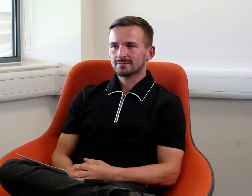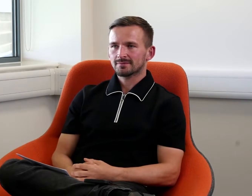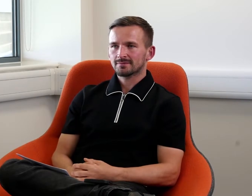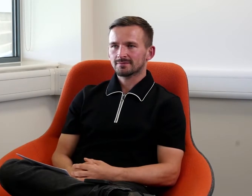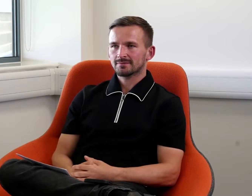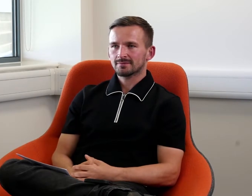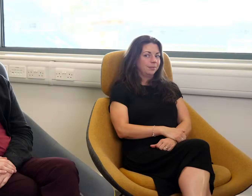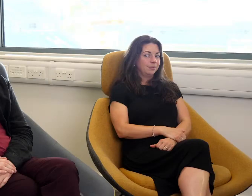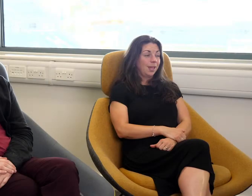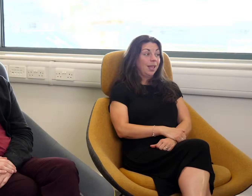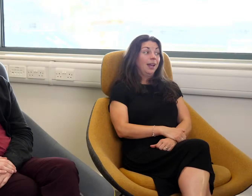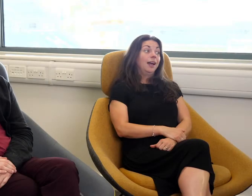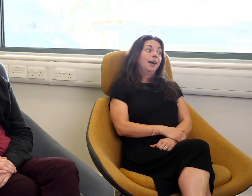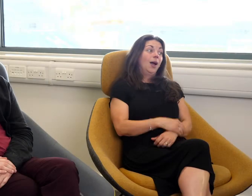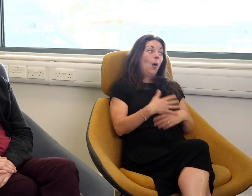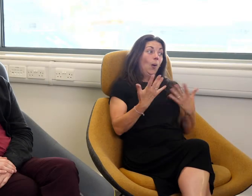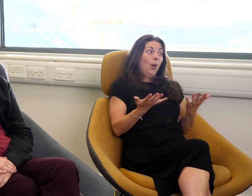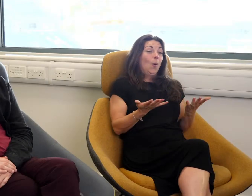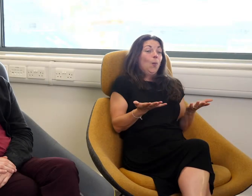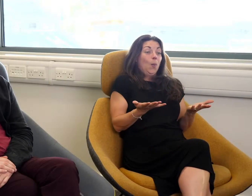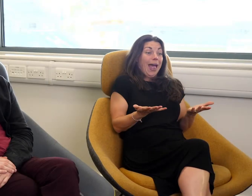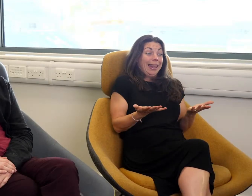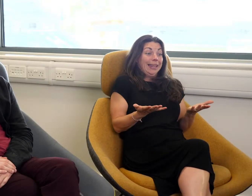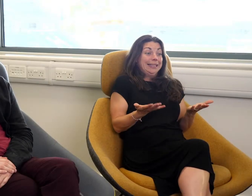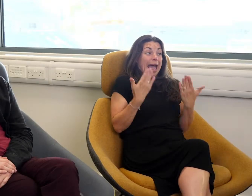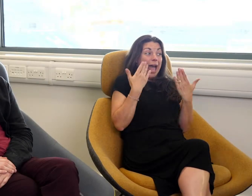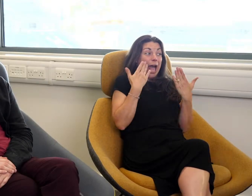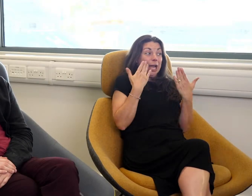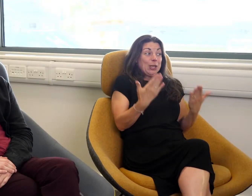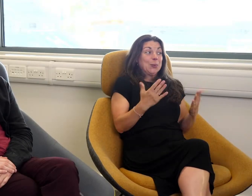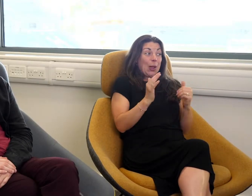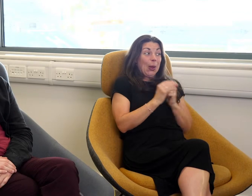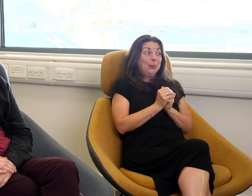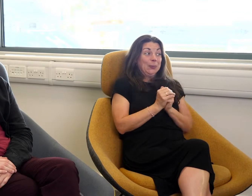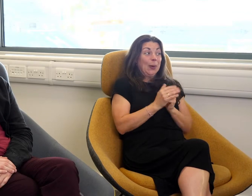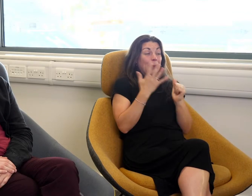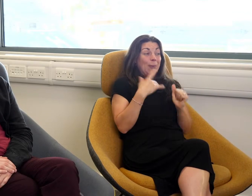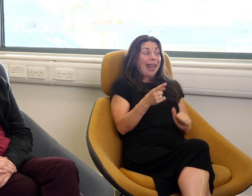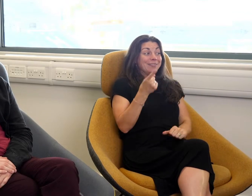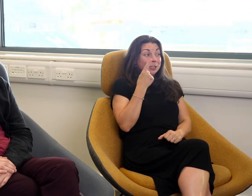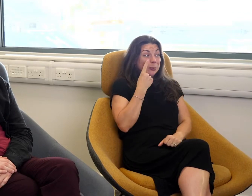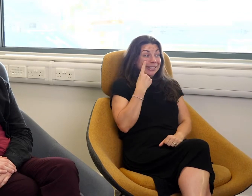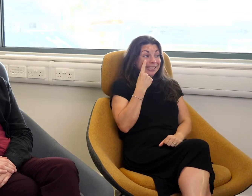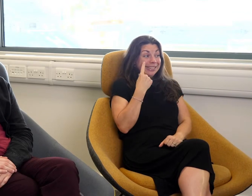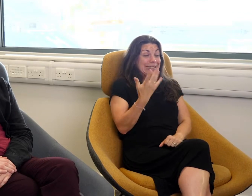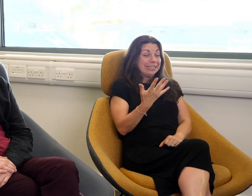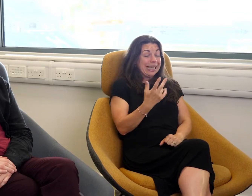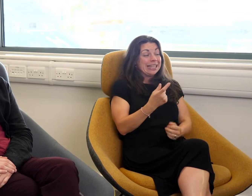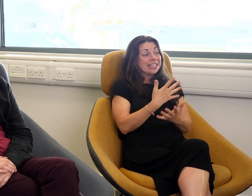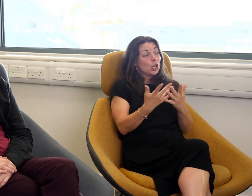Well, I don't know. We will have to see. There's all sorts of different possibilities that could